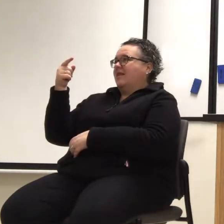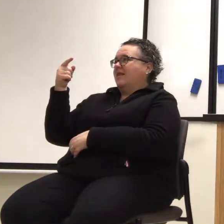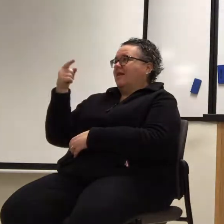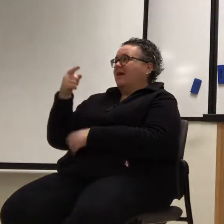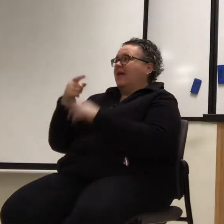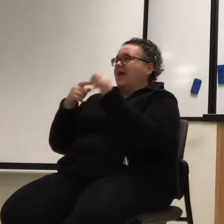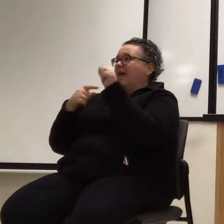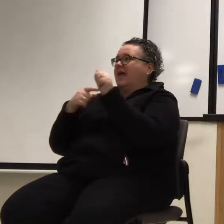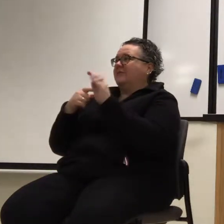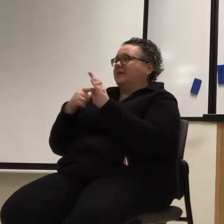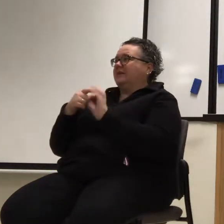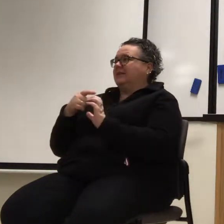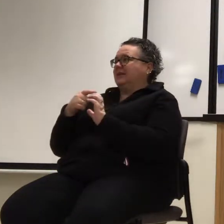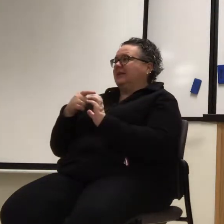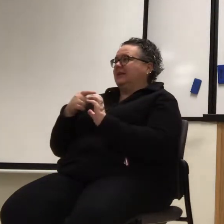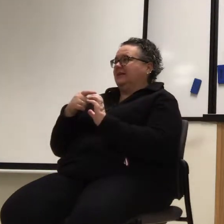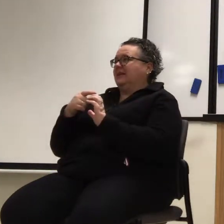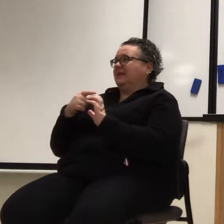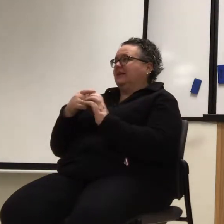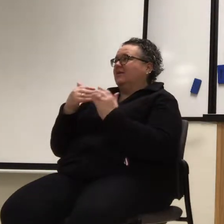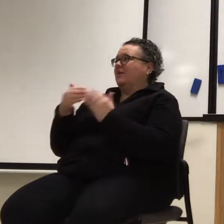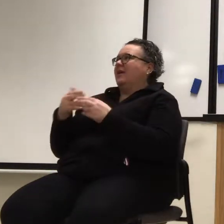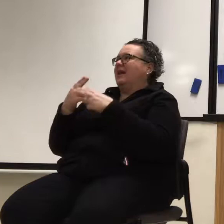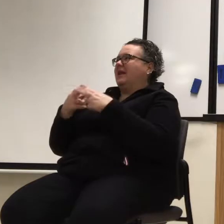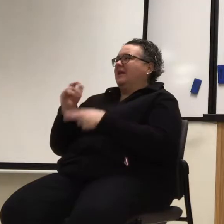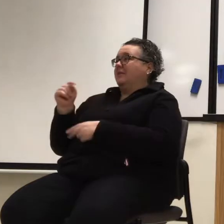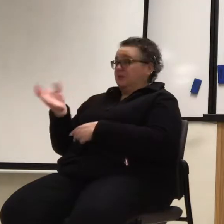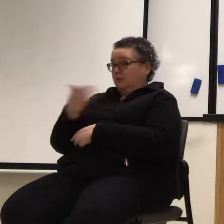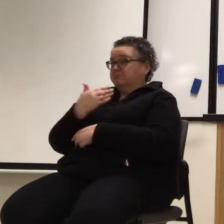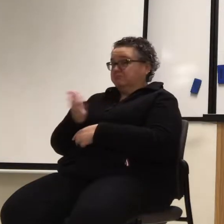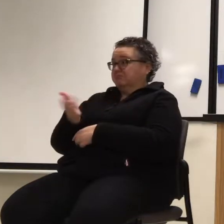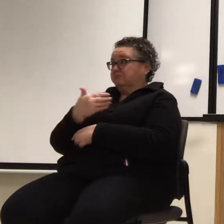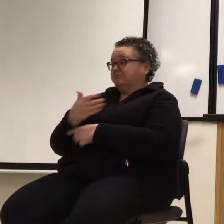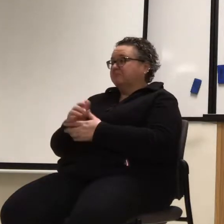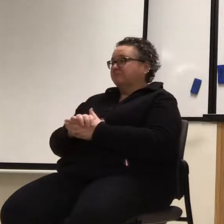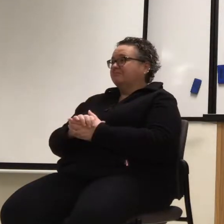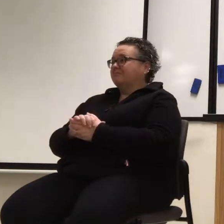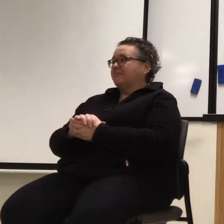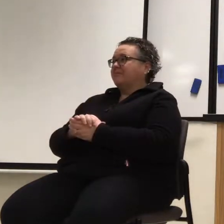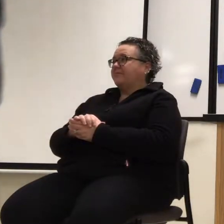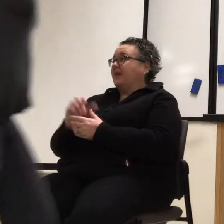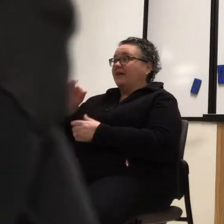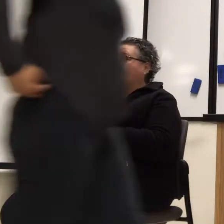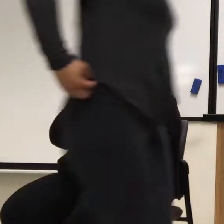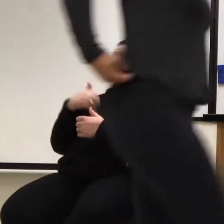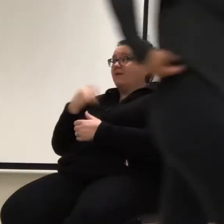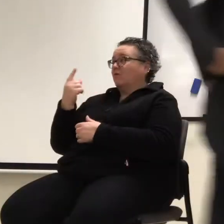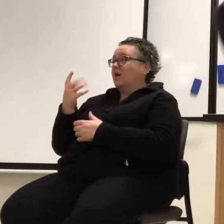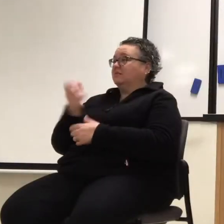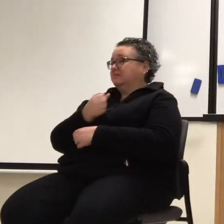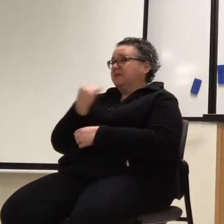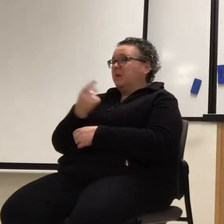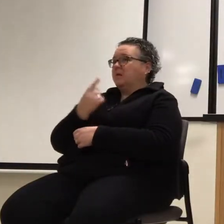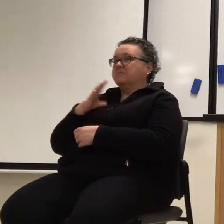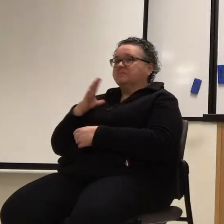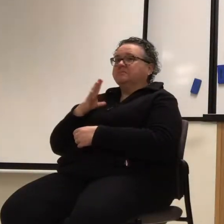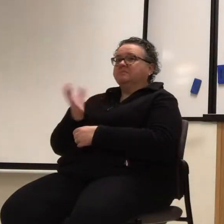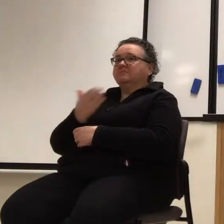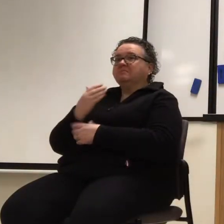1A, B, and C. Just go ahead and name it. Oh, if you don't have a half sheet, go get one. Take a minute.